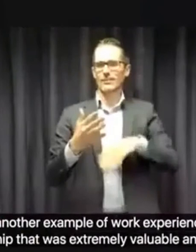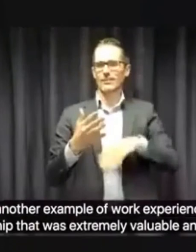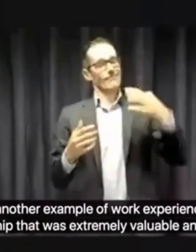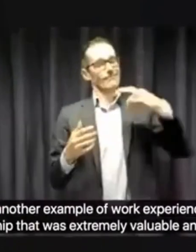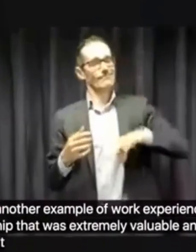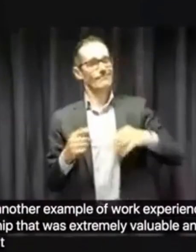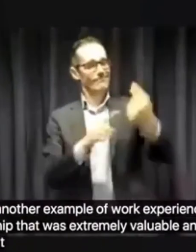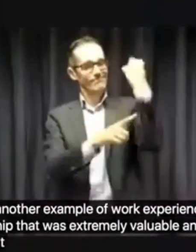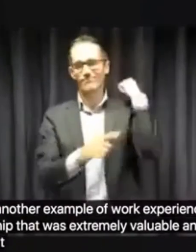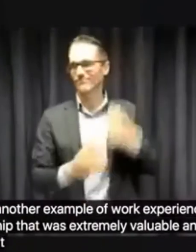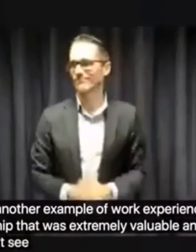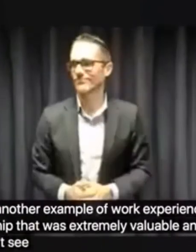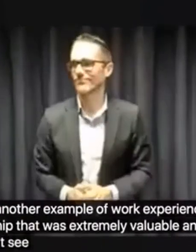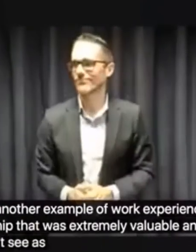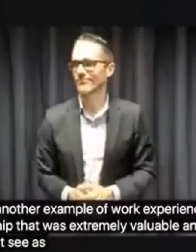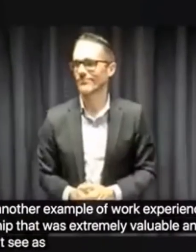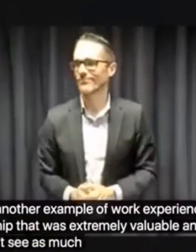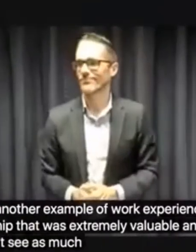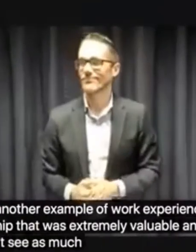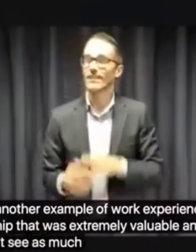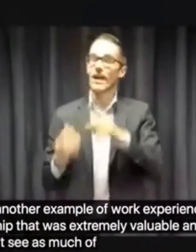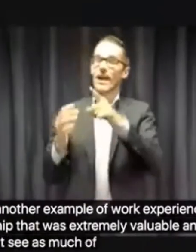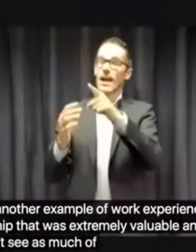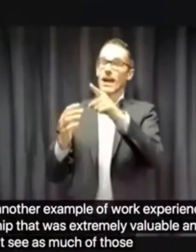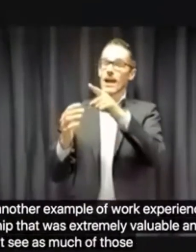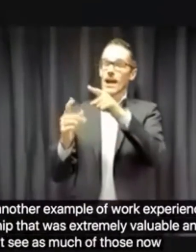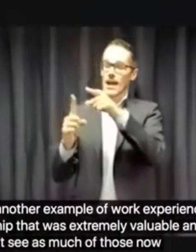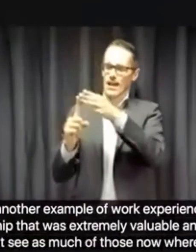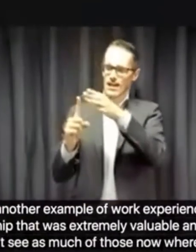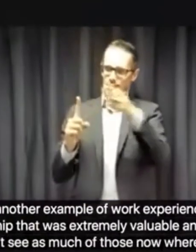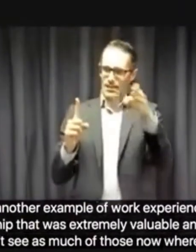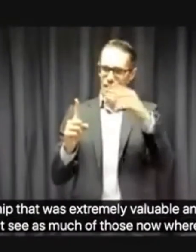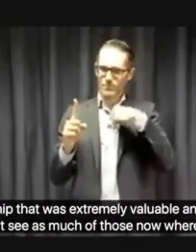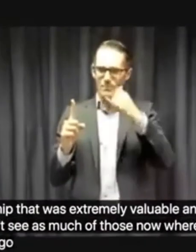going through those experiences. And I certainly benefited from that.